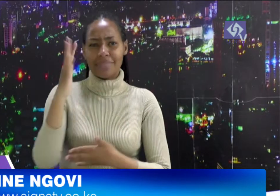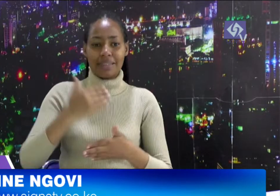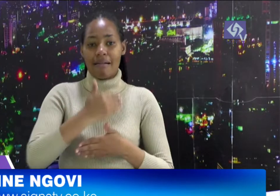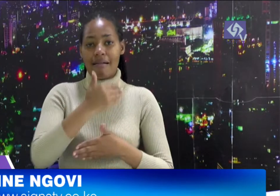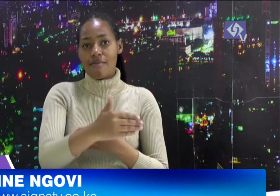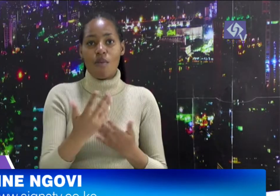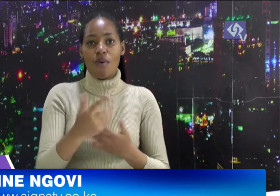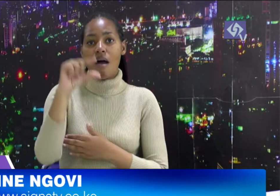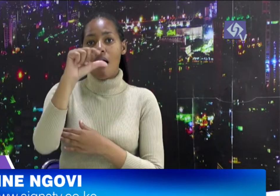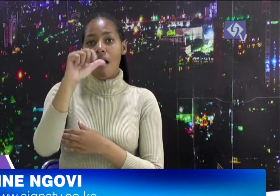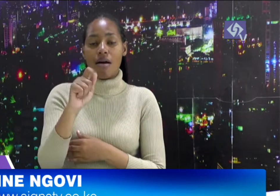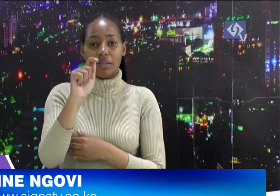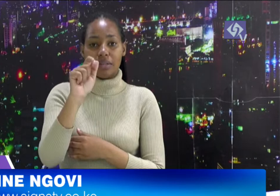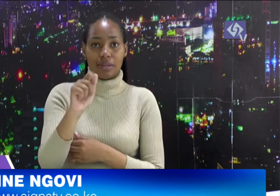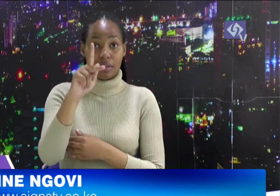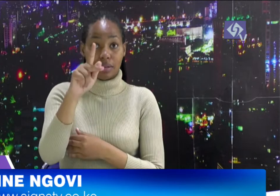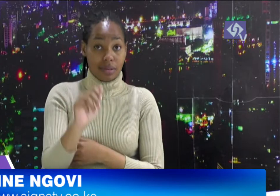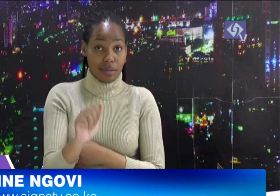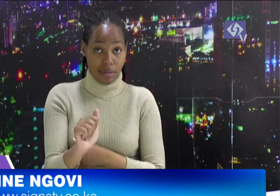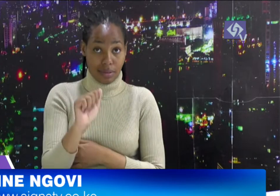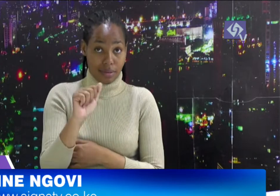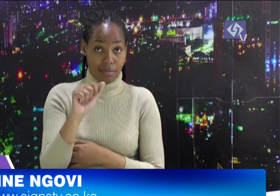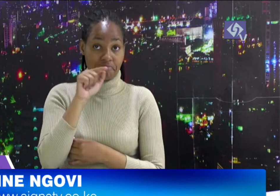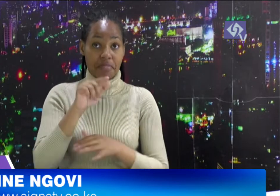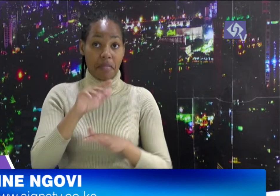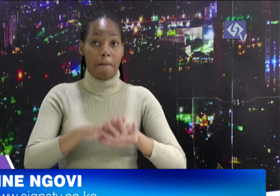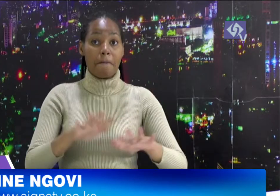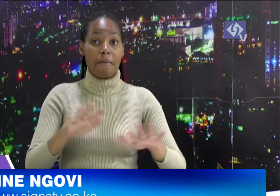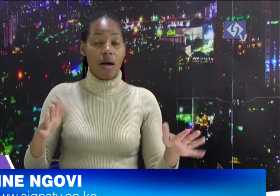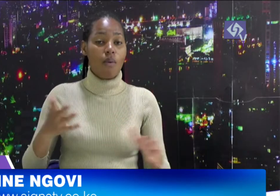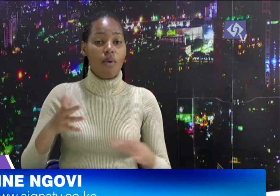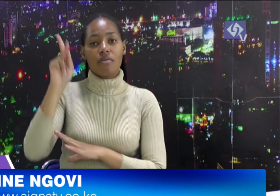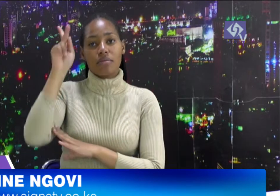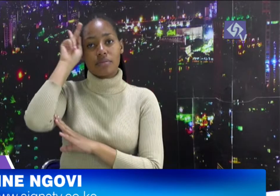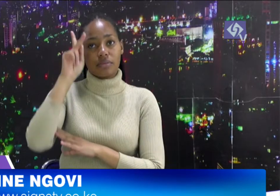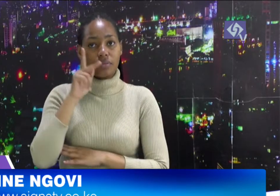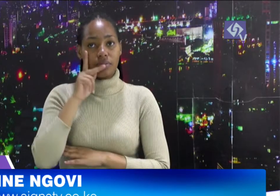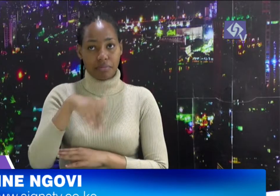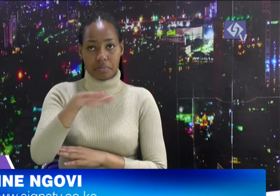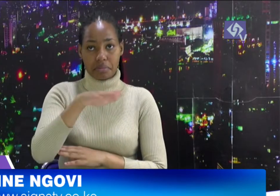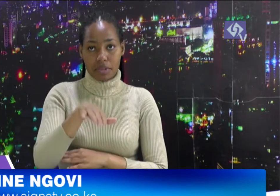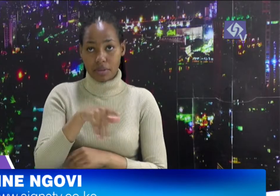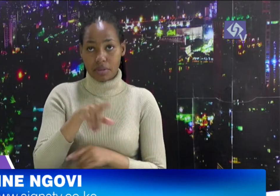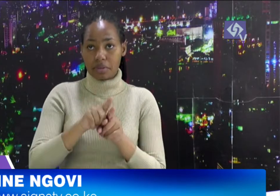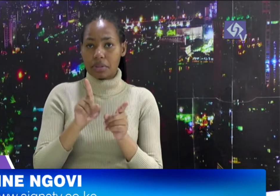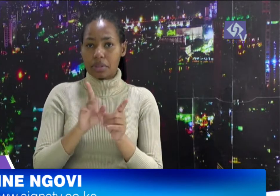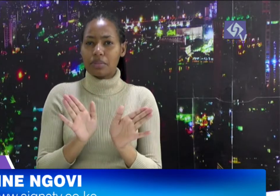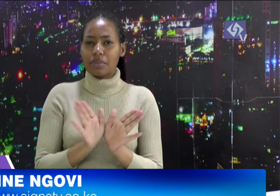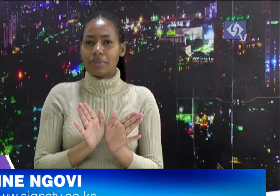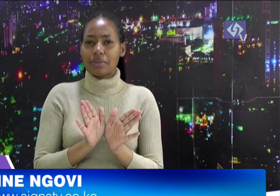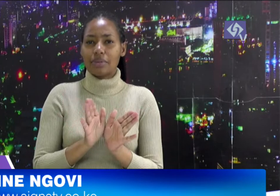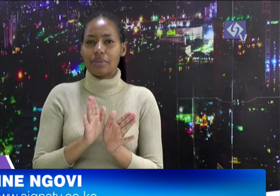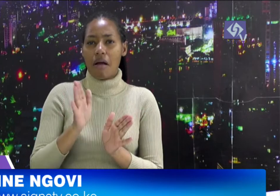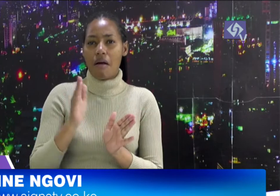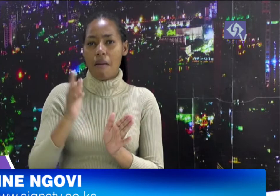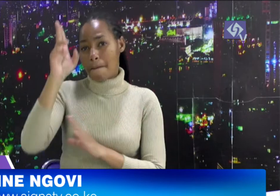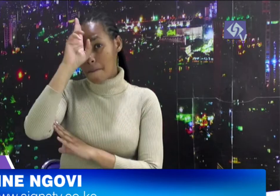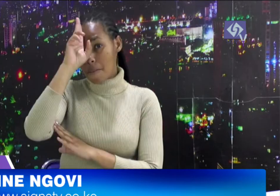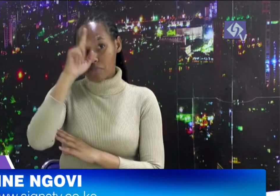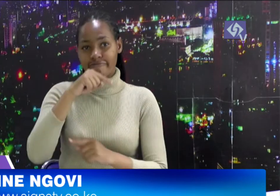further recovered a cash box in a forest next to Gataka Market in Karen